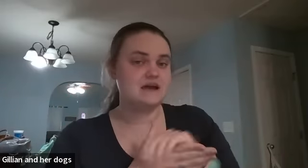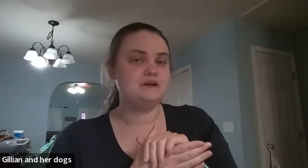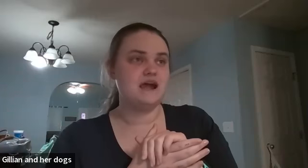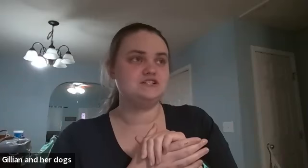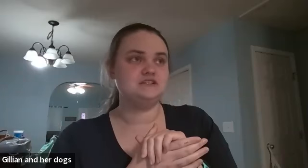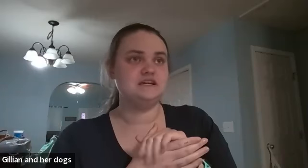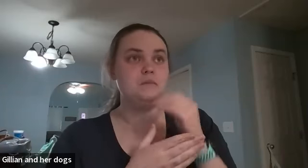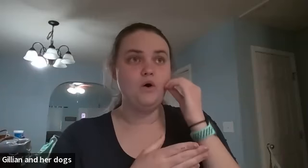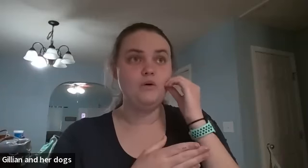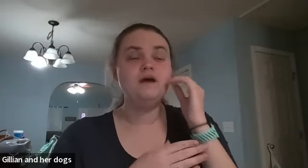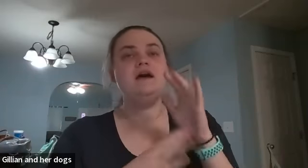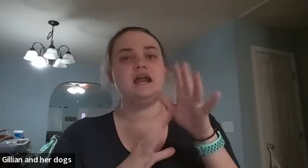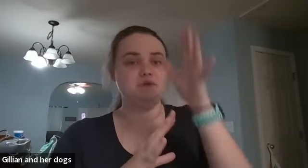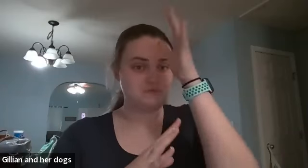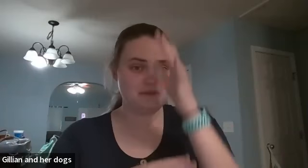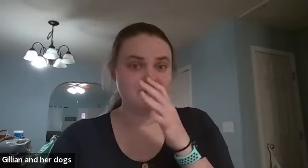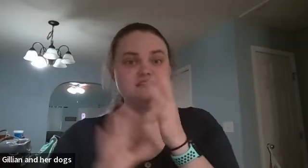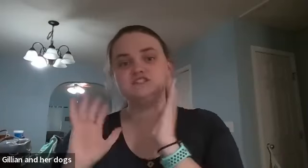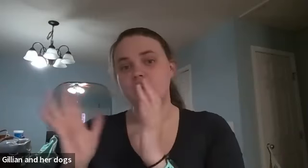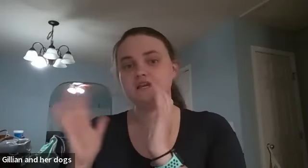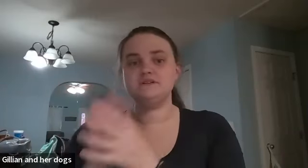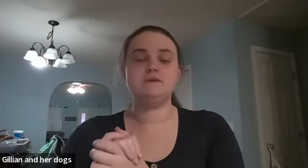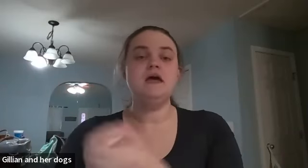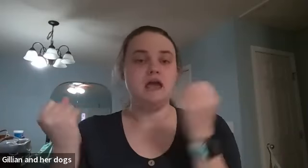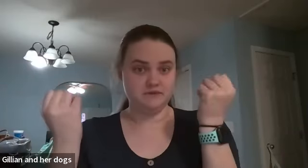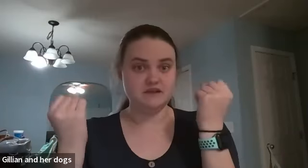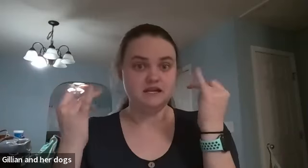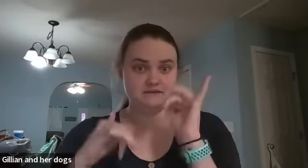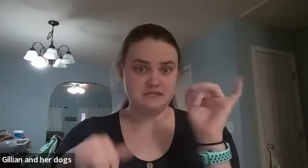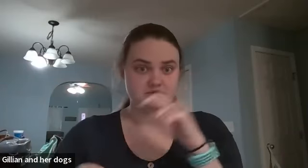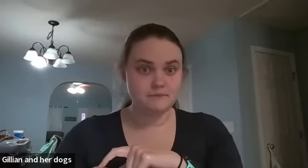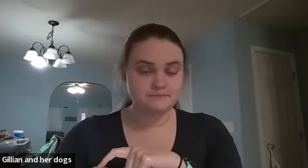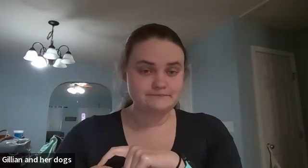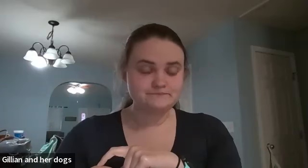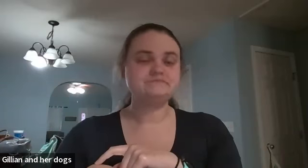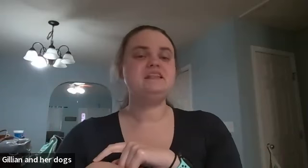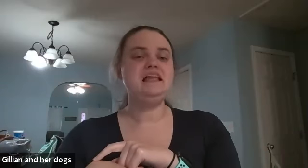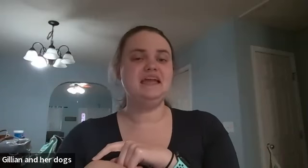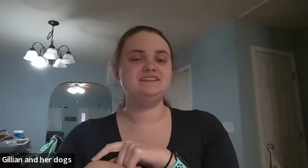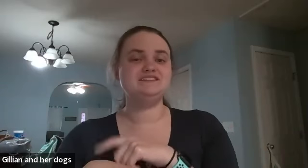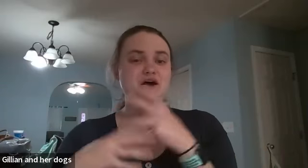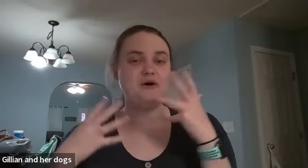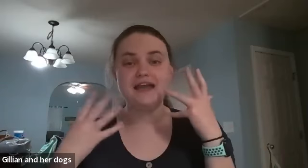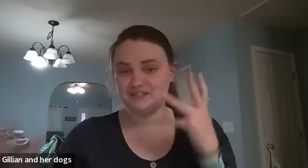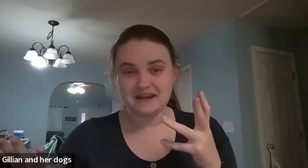I would actually come home and I'd be with my parents talking with them and I'd be signing at the same time. And so I do that a